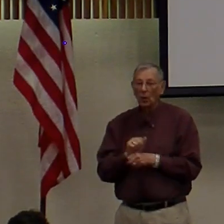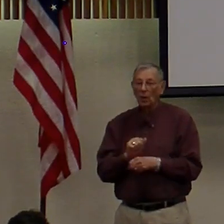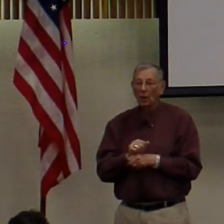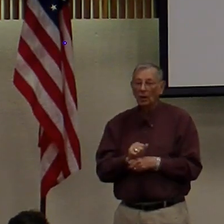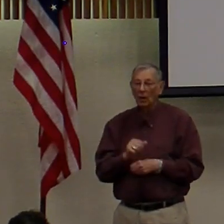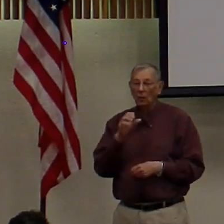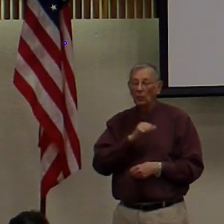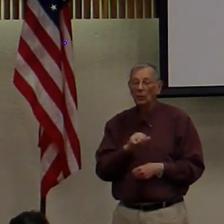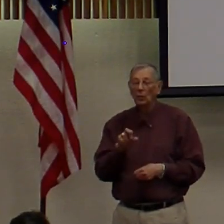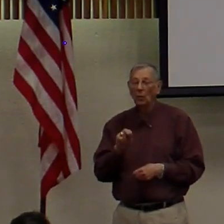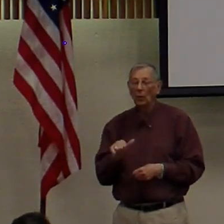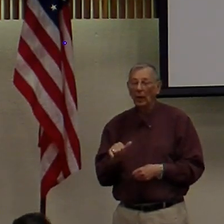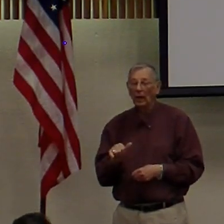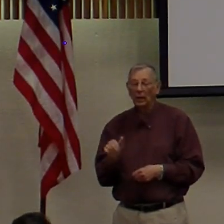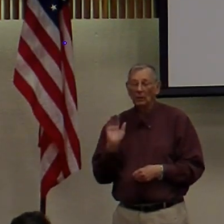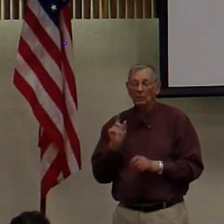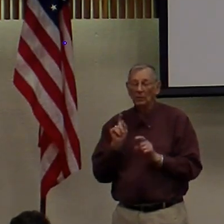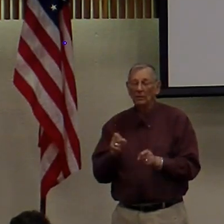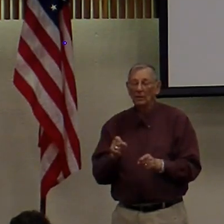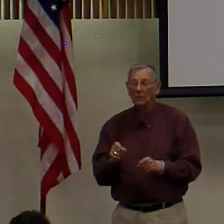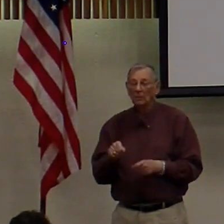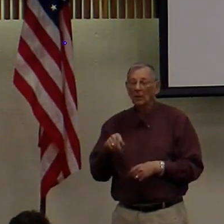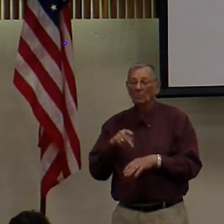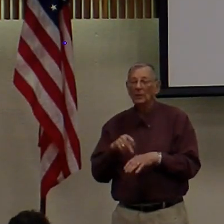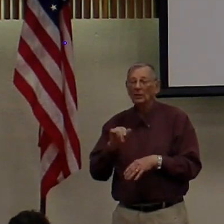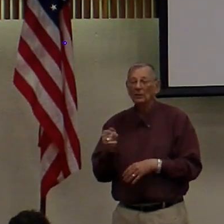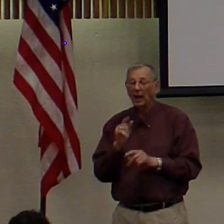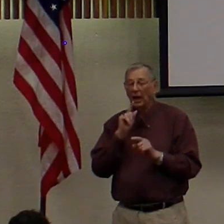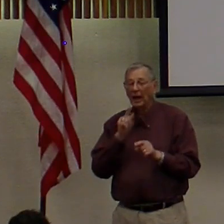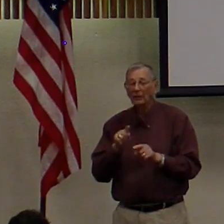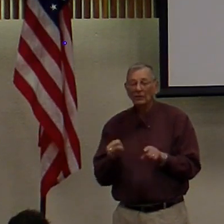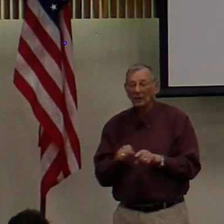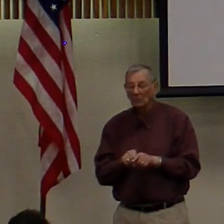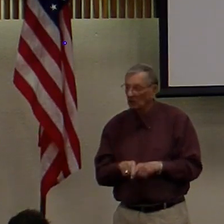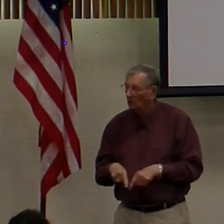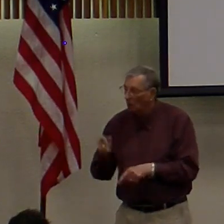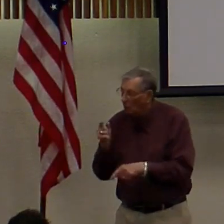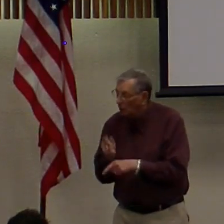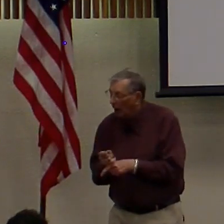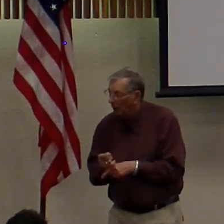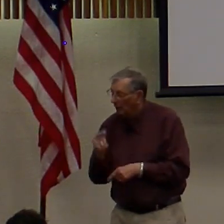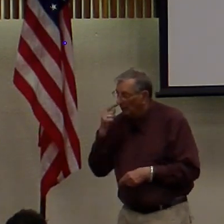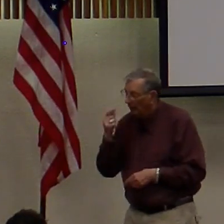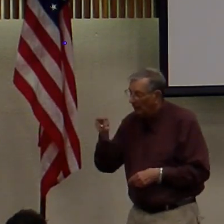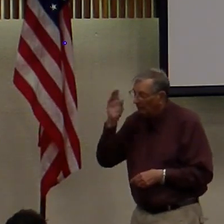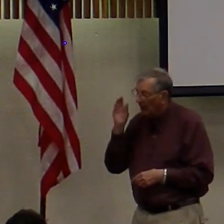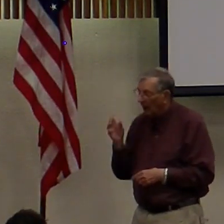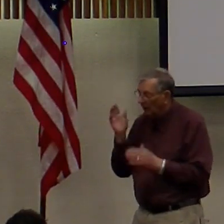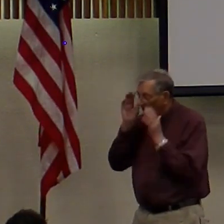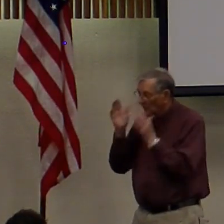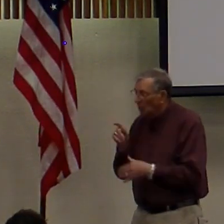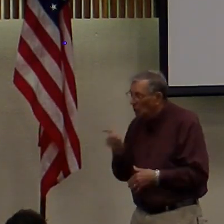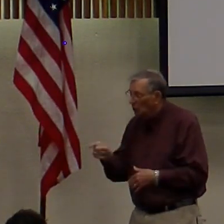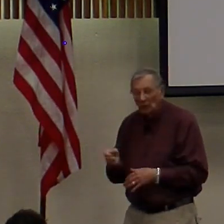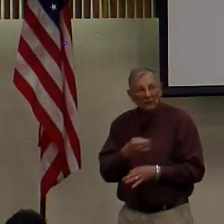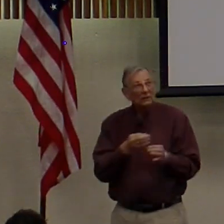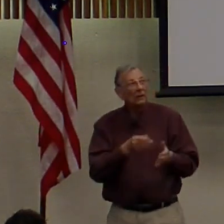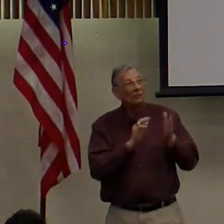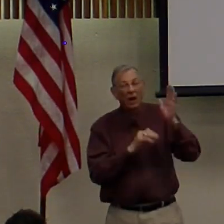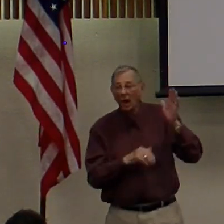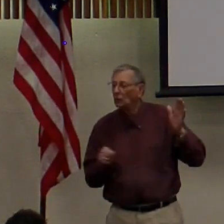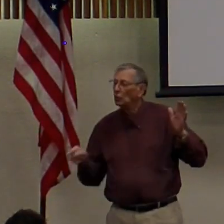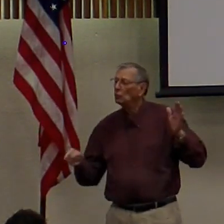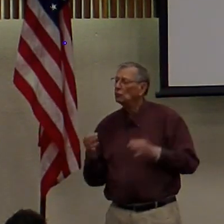assuming Ray used to assign it. But Peter and John answered and said to them, whether it's right in the sight of God to give heed to you rather than God, you